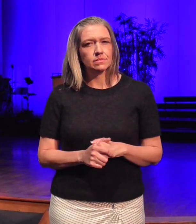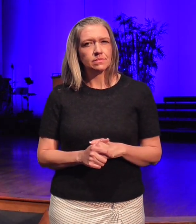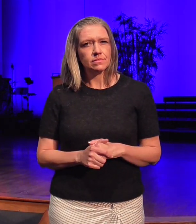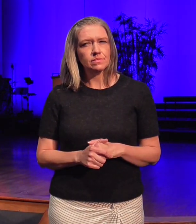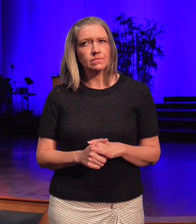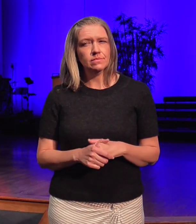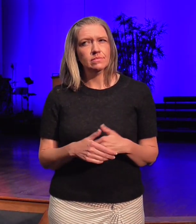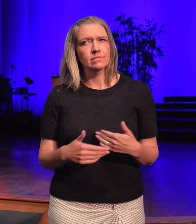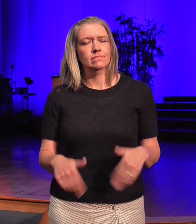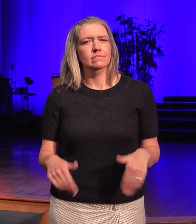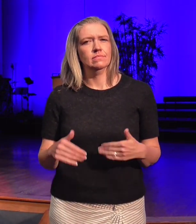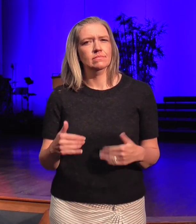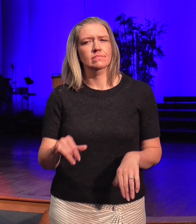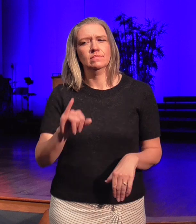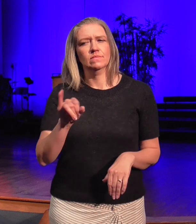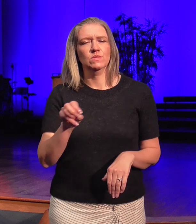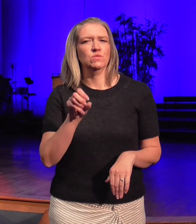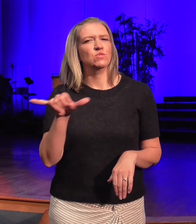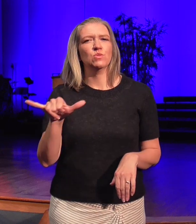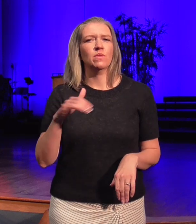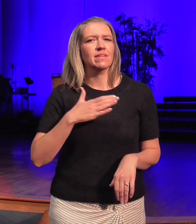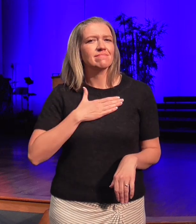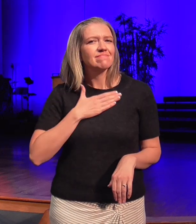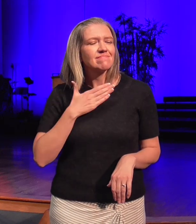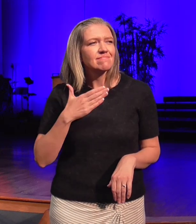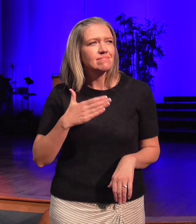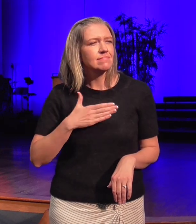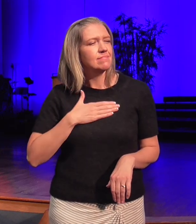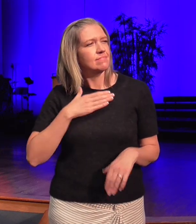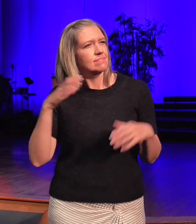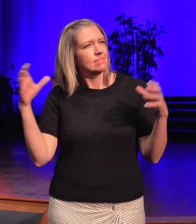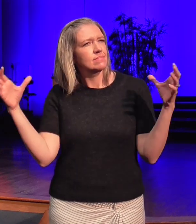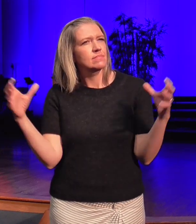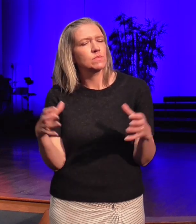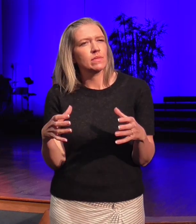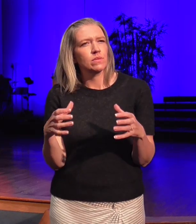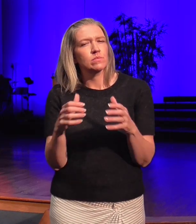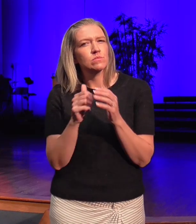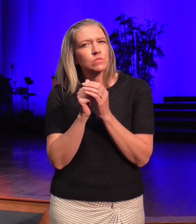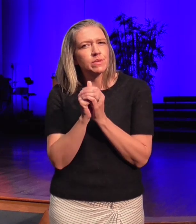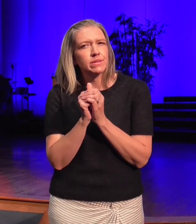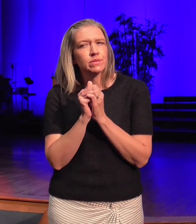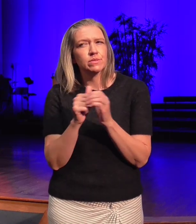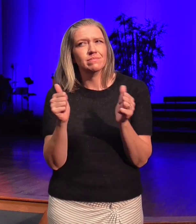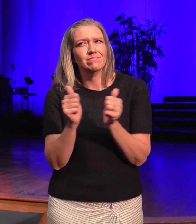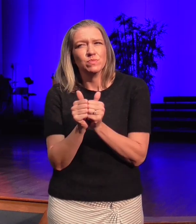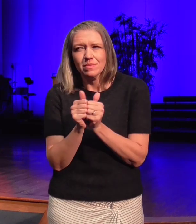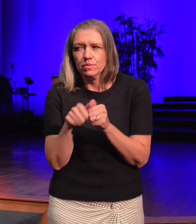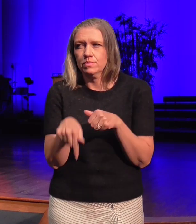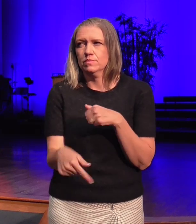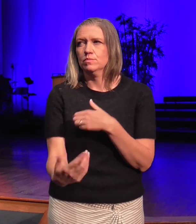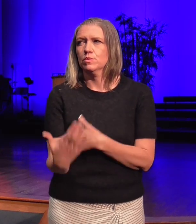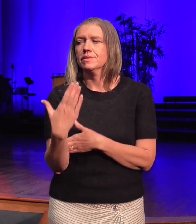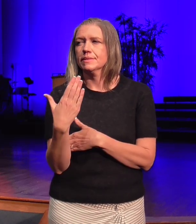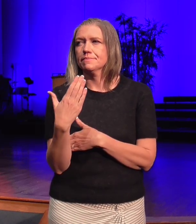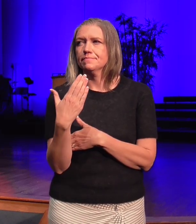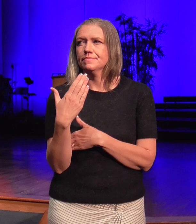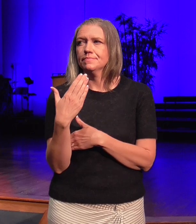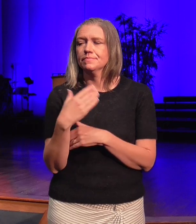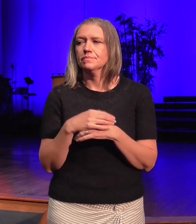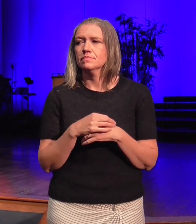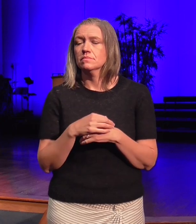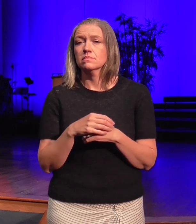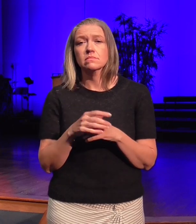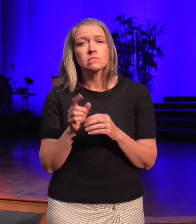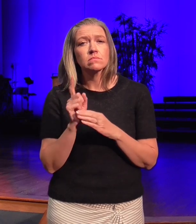What a joy it is to come together in prayer this morning, to take a moment from